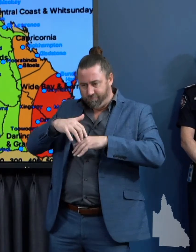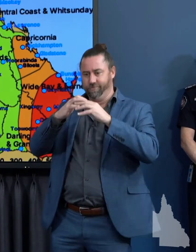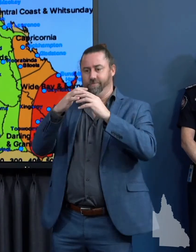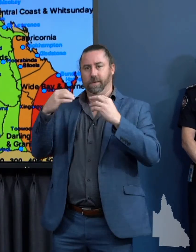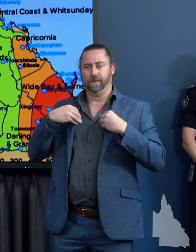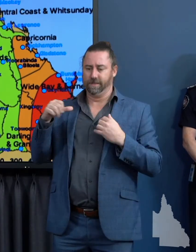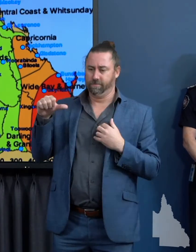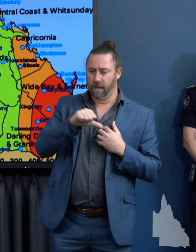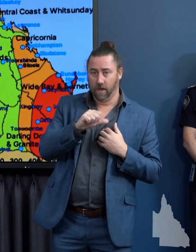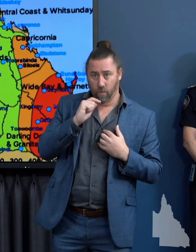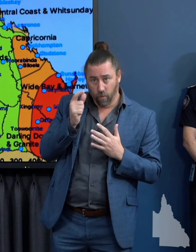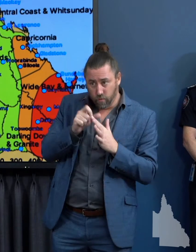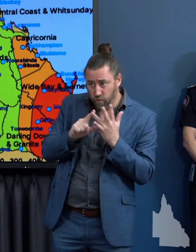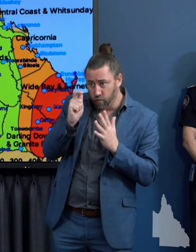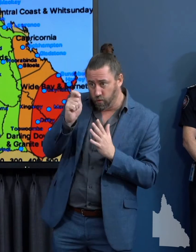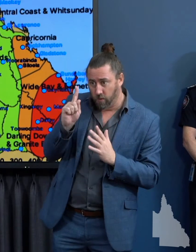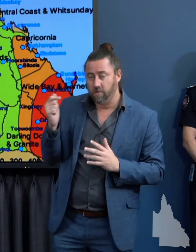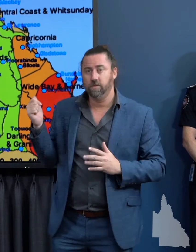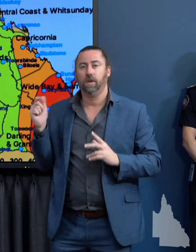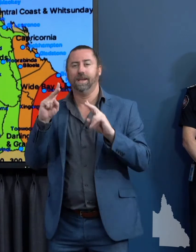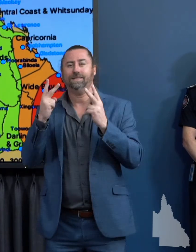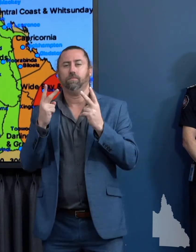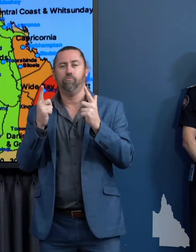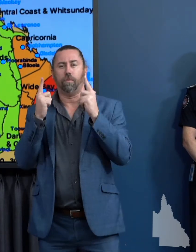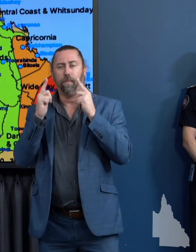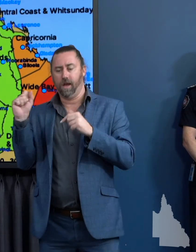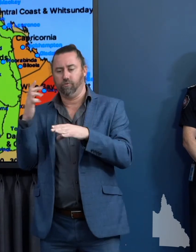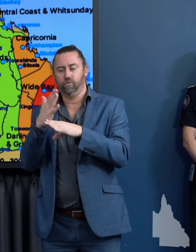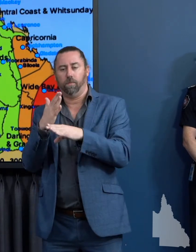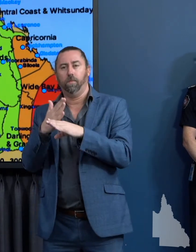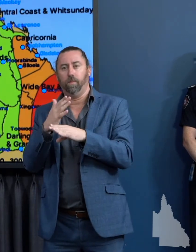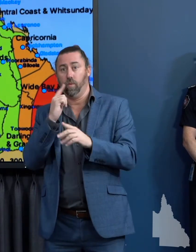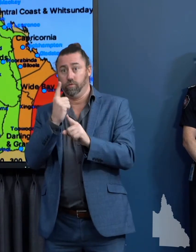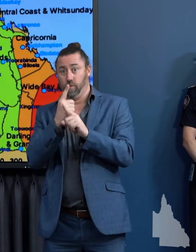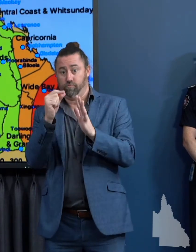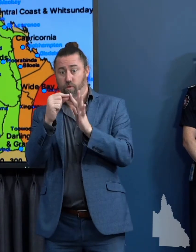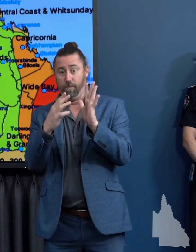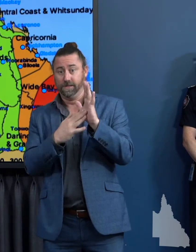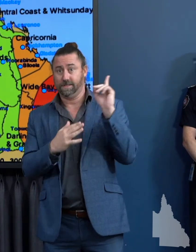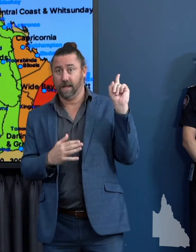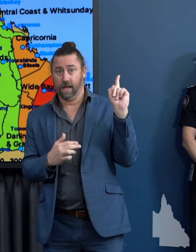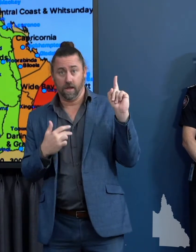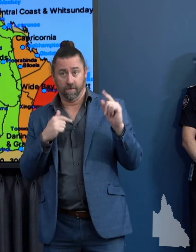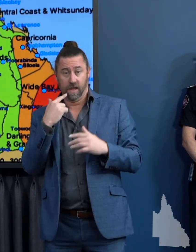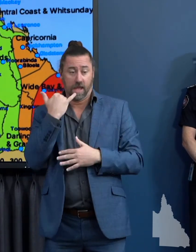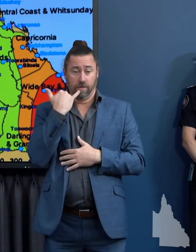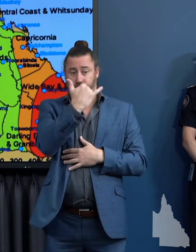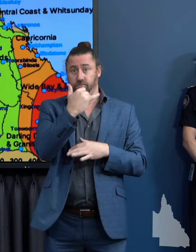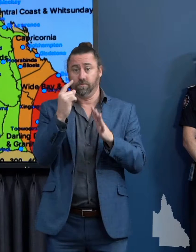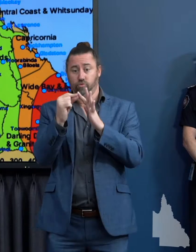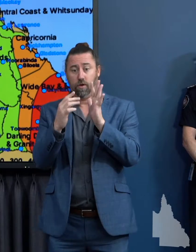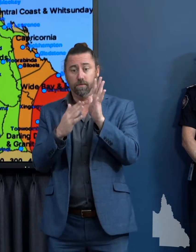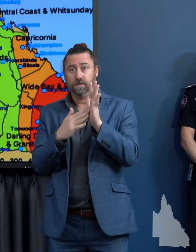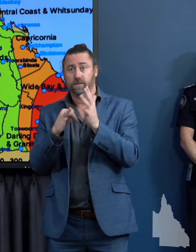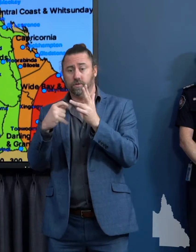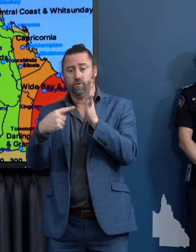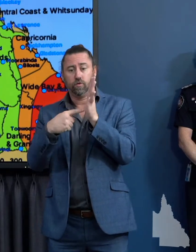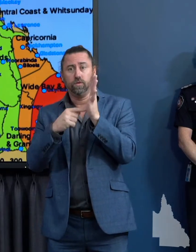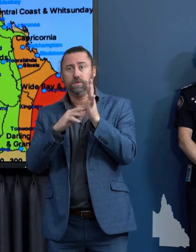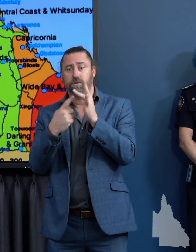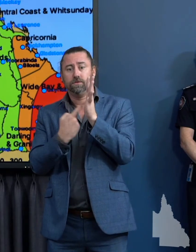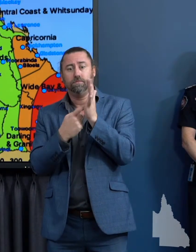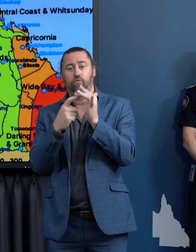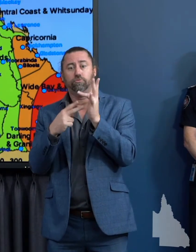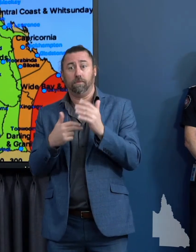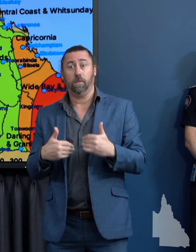to be announced soon? The Deputy Premier is looking at that. We'll be speaking with the Prime Minister. I spoke with the Prime Minister this morning. He has said to me